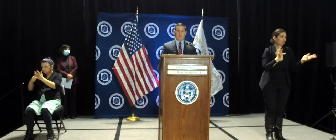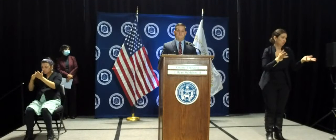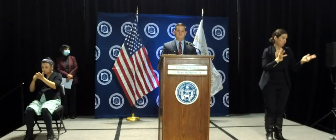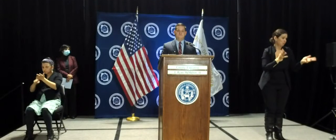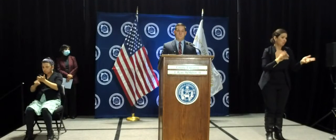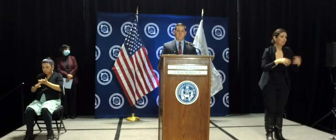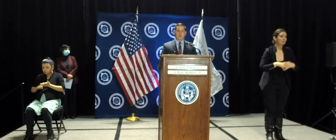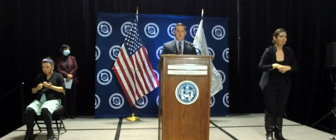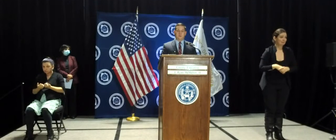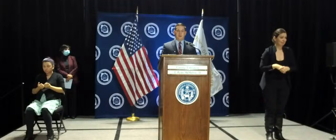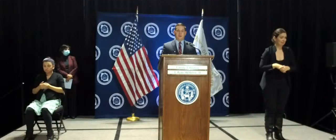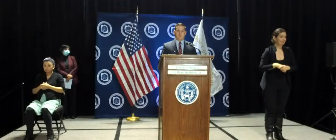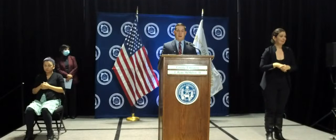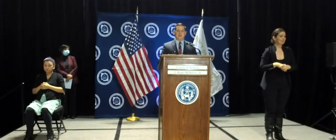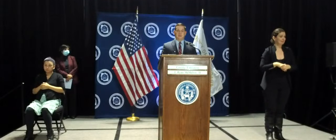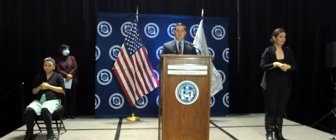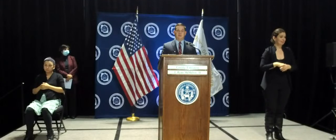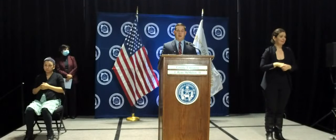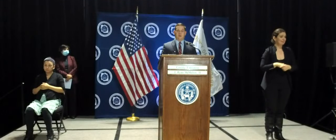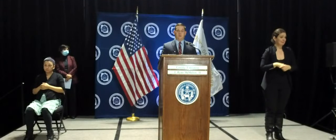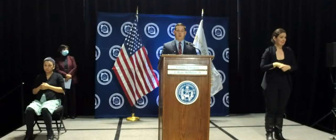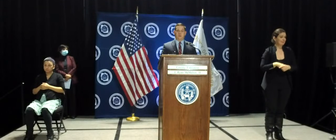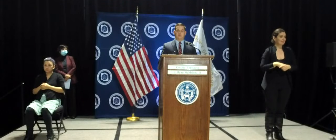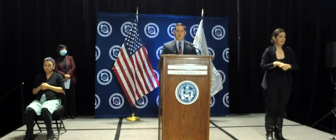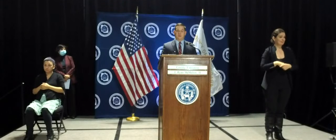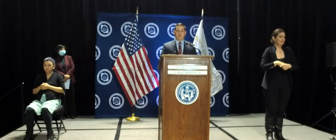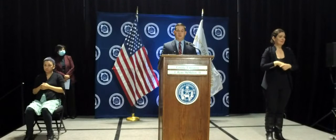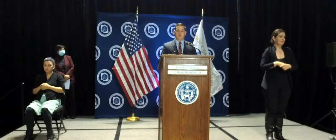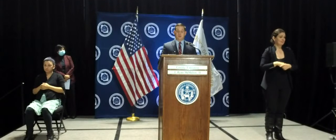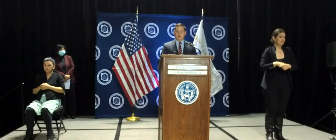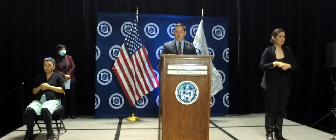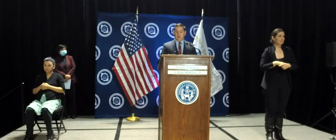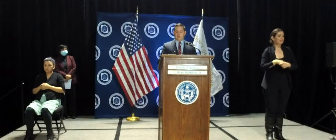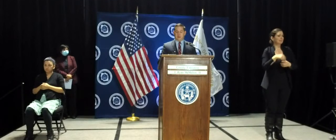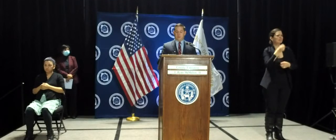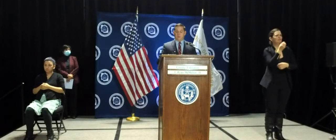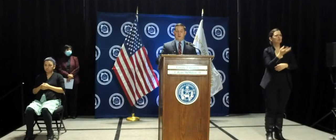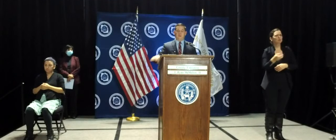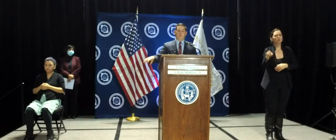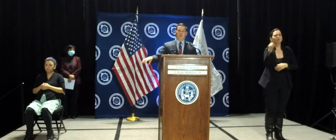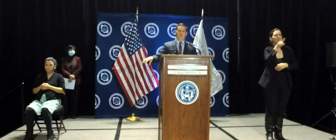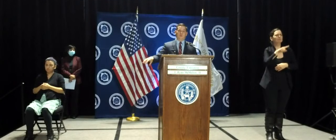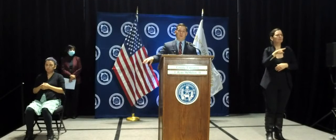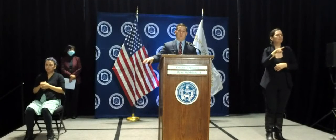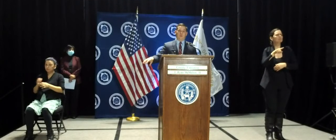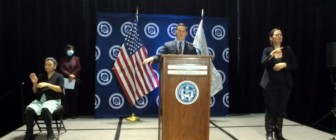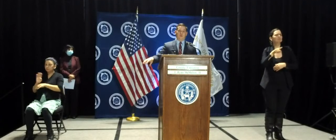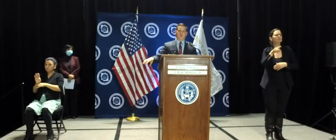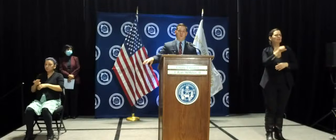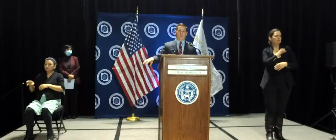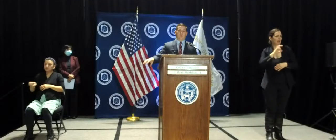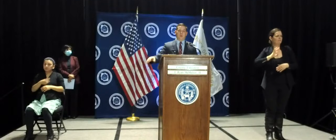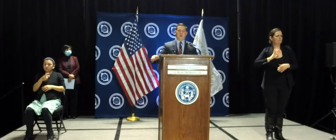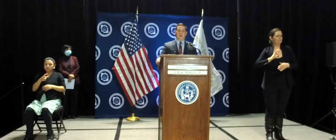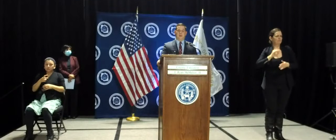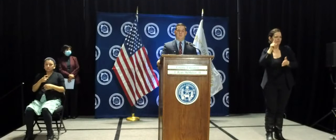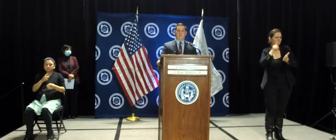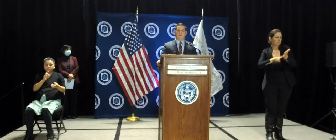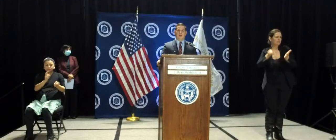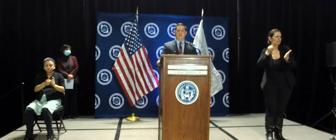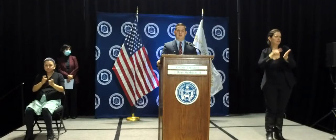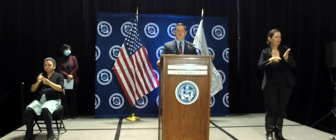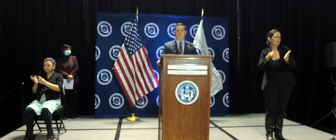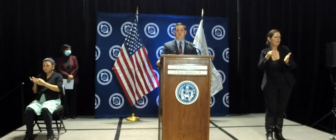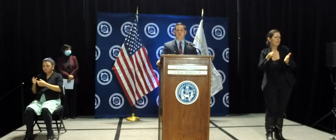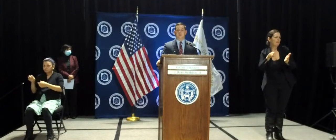your isolating and boxing in the virus, right, your investigations, and then we may need to move them over to